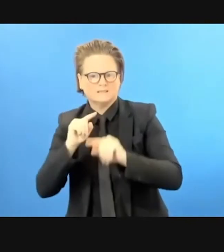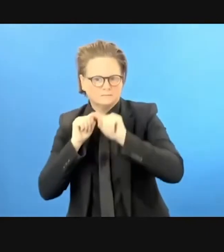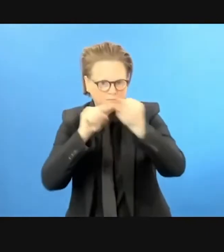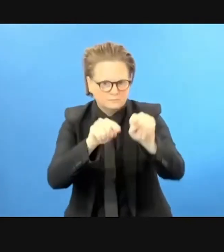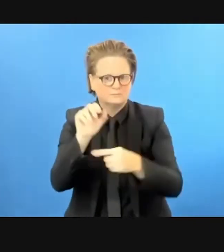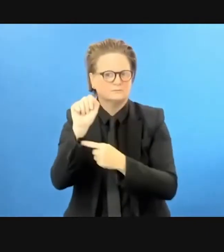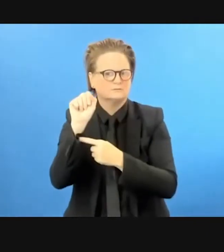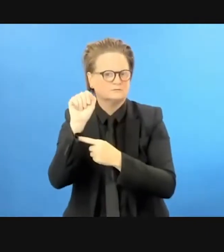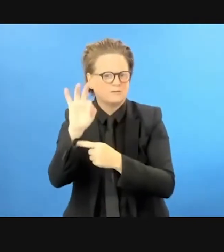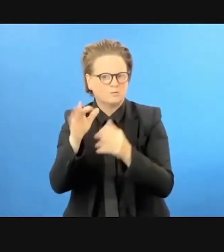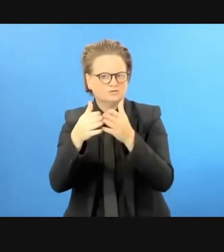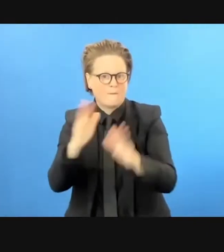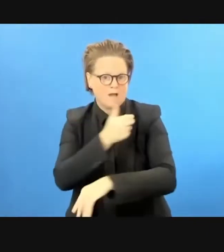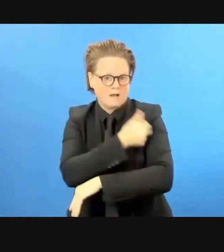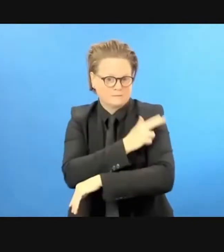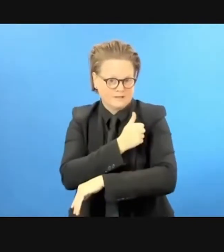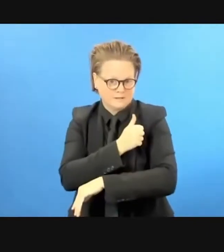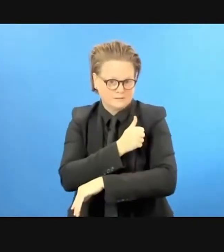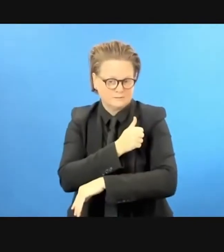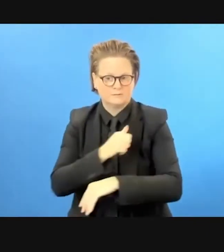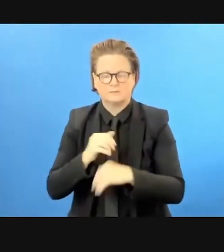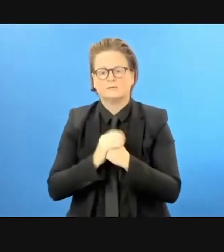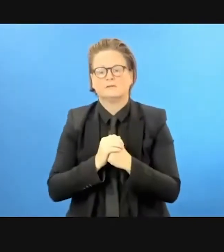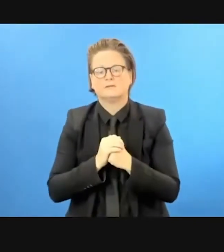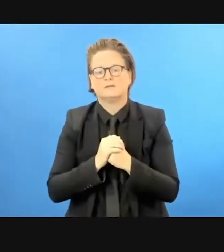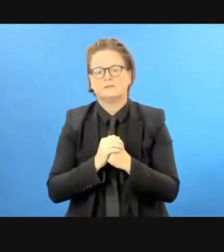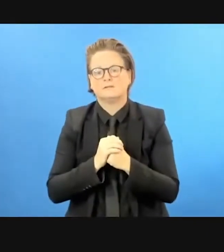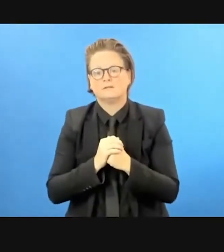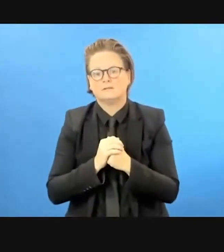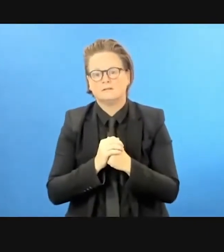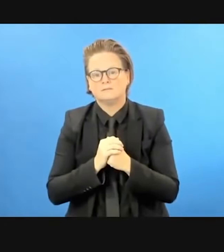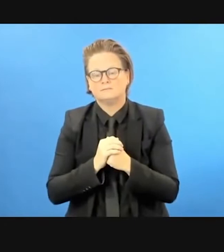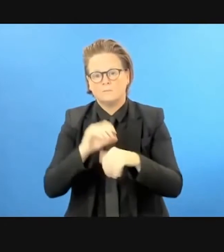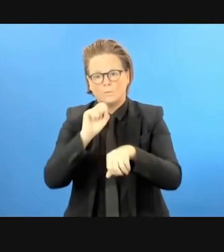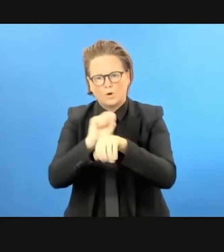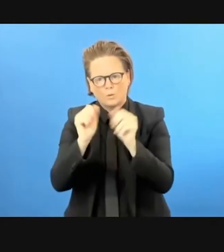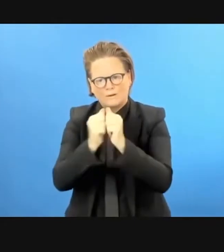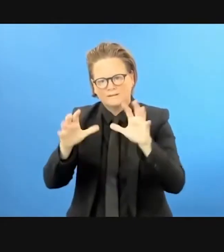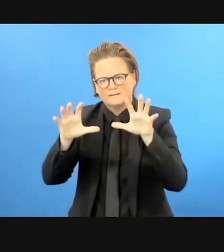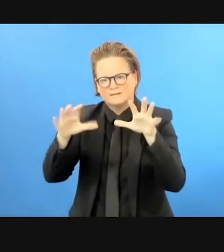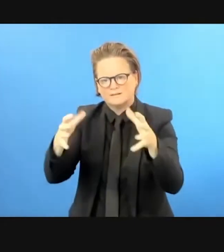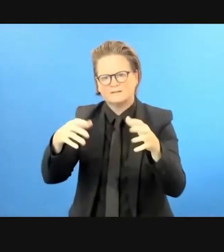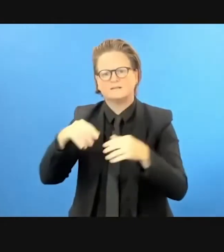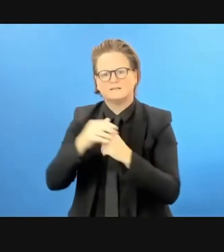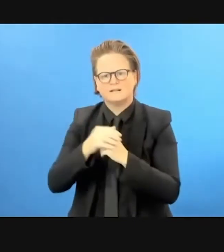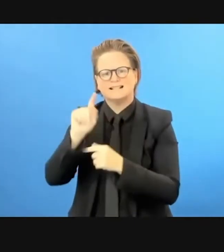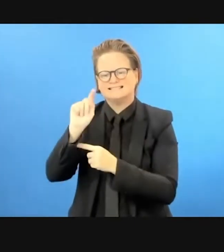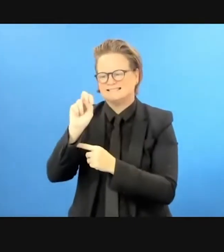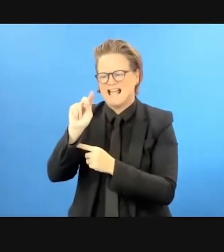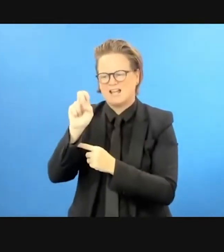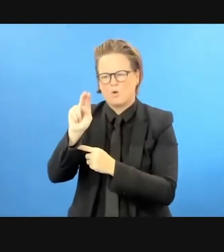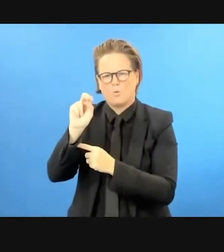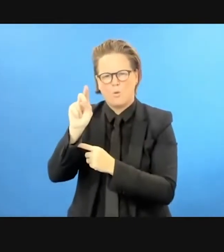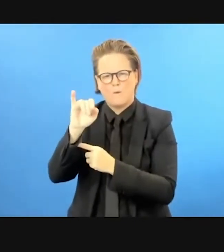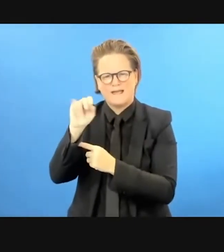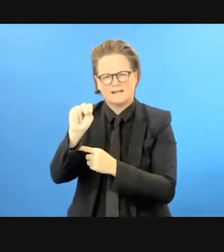very closely with our Tenderloin partners. There are several clinics in the Tenderloin, and working with them to see if they can